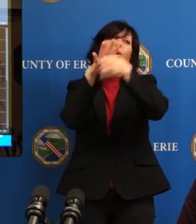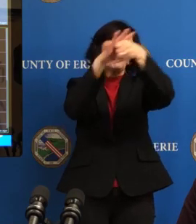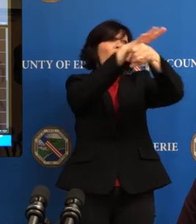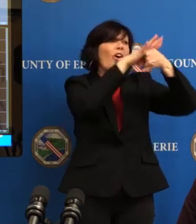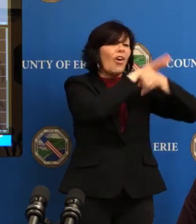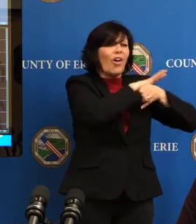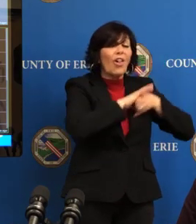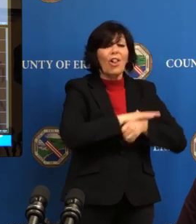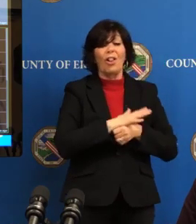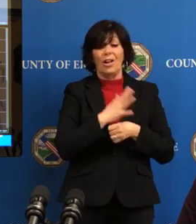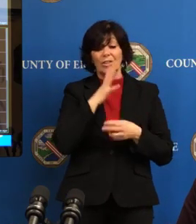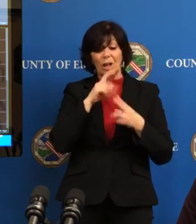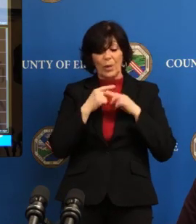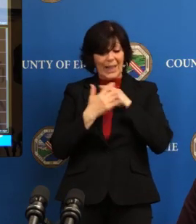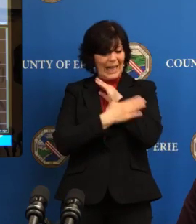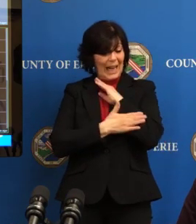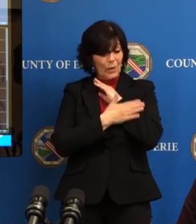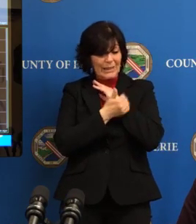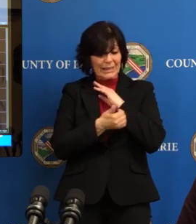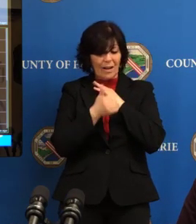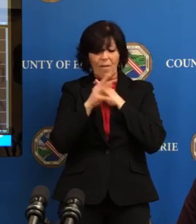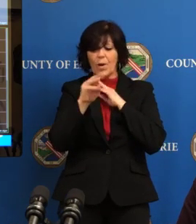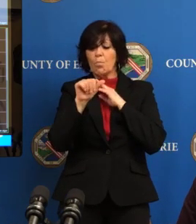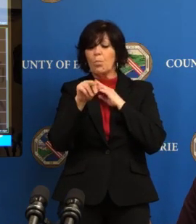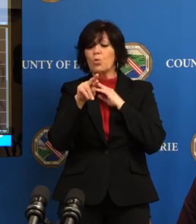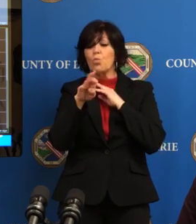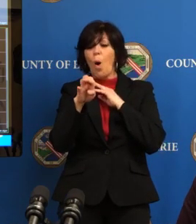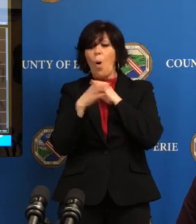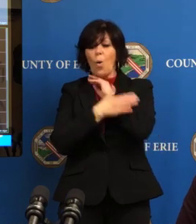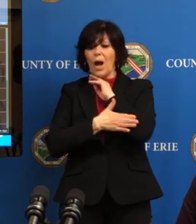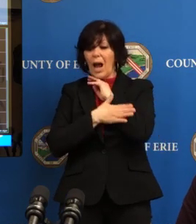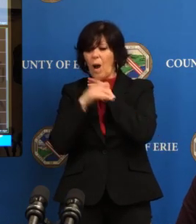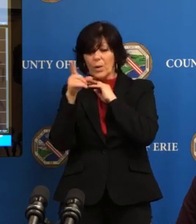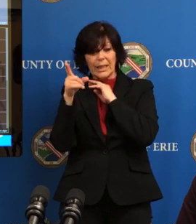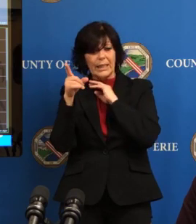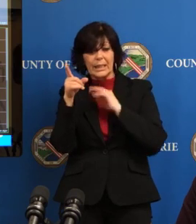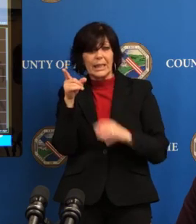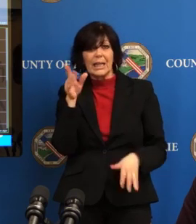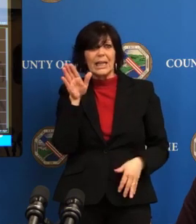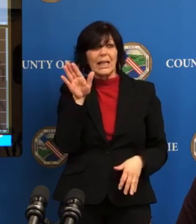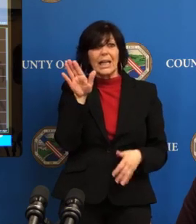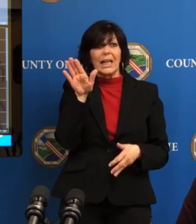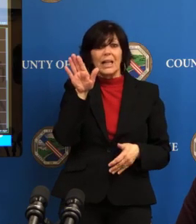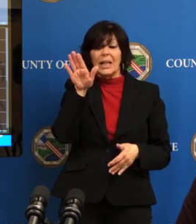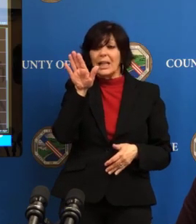county executive of Monroe County, Adam Bello, and found out that their